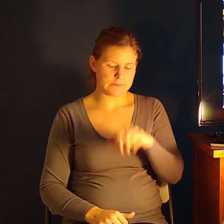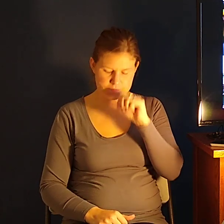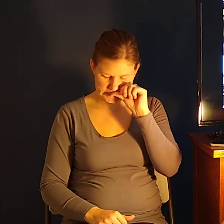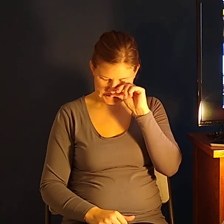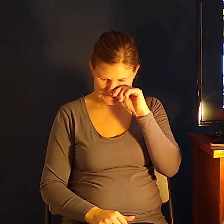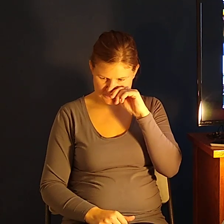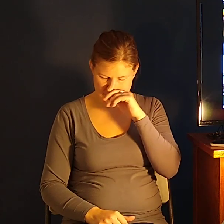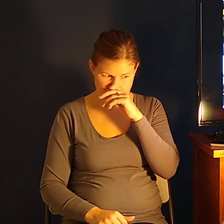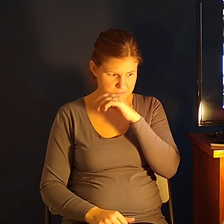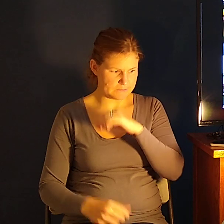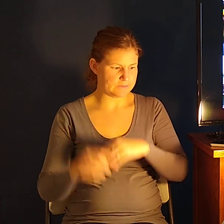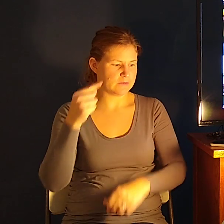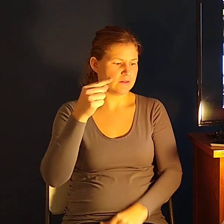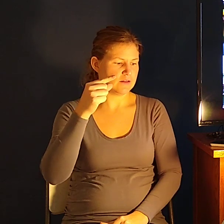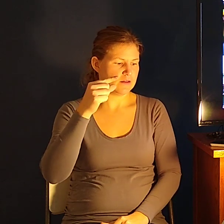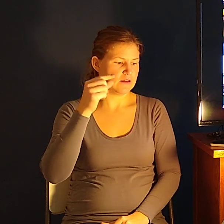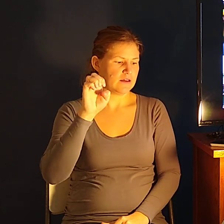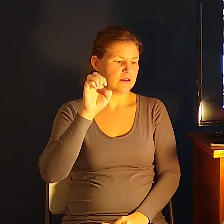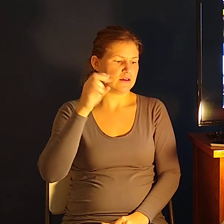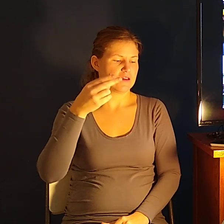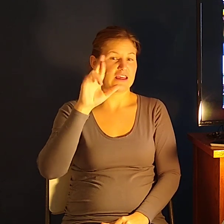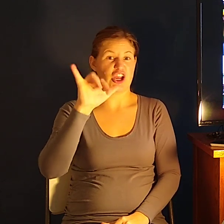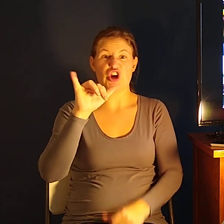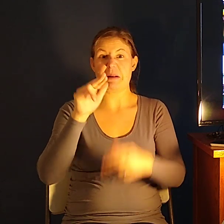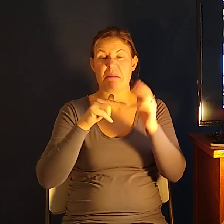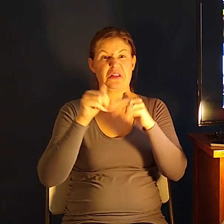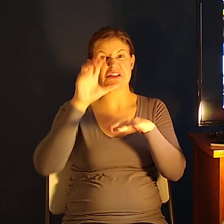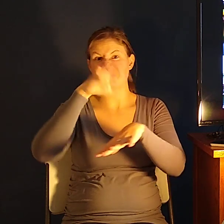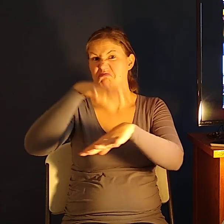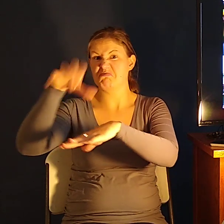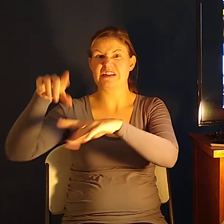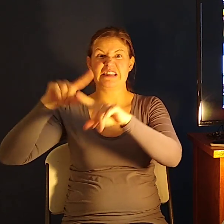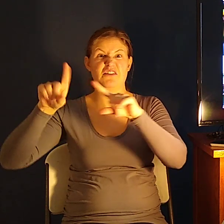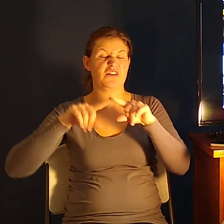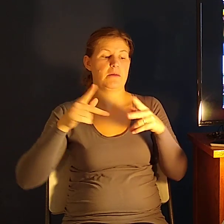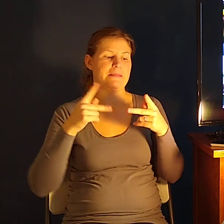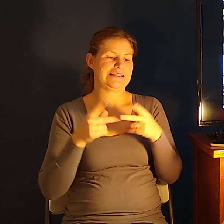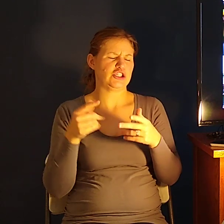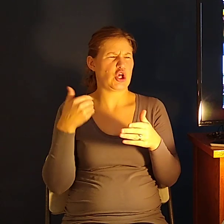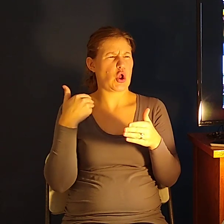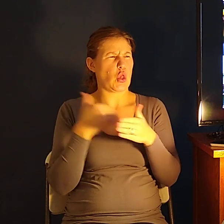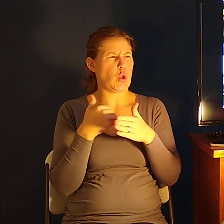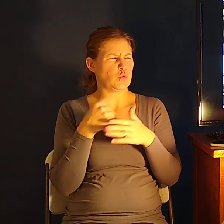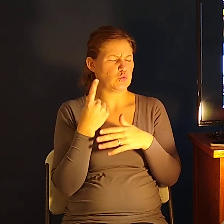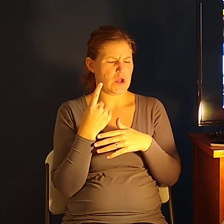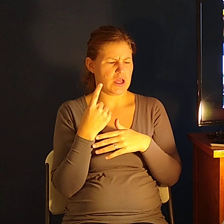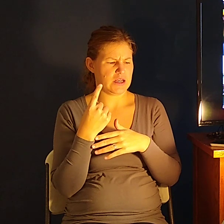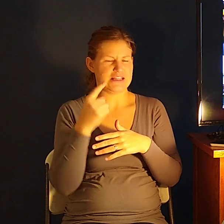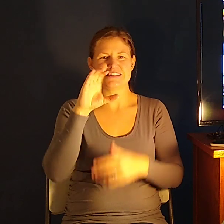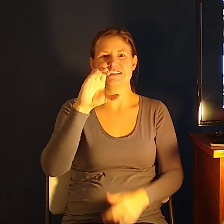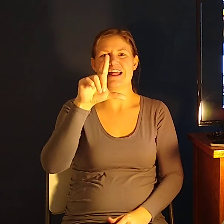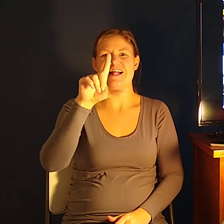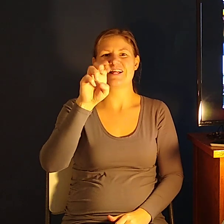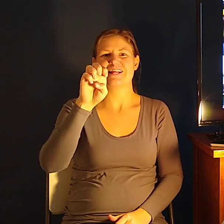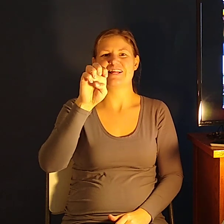And Gehry buildings are all over the place. Probably the nearest one is in Cleveland.